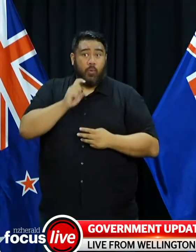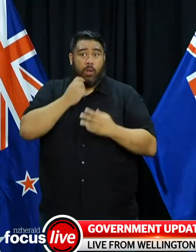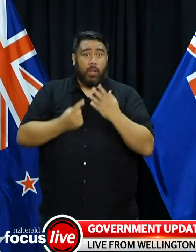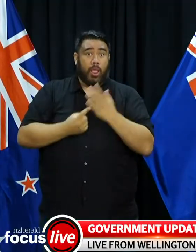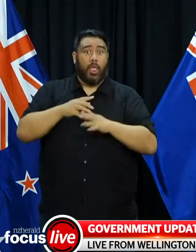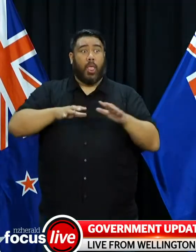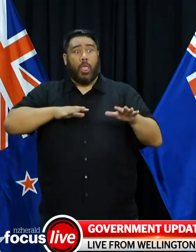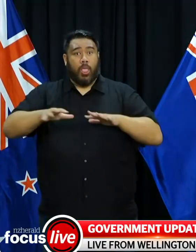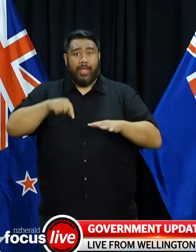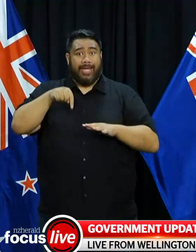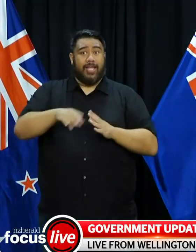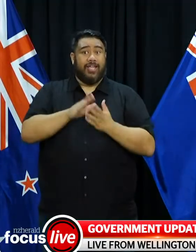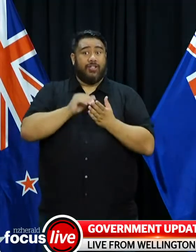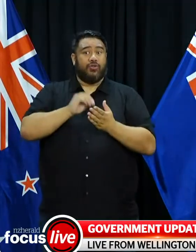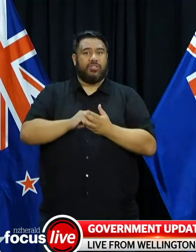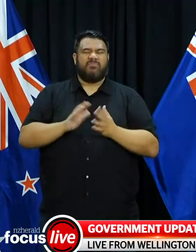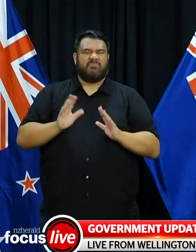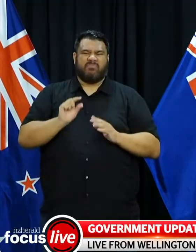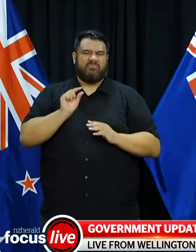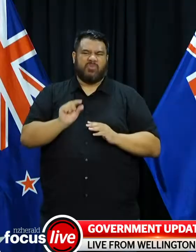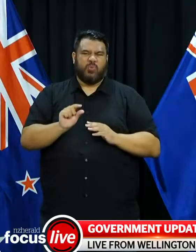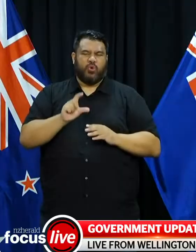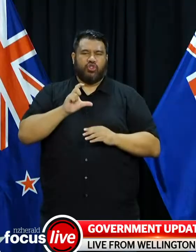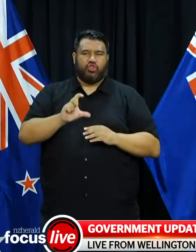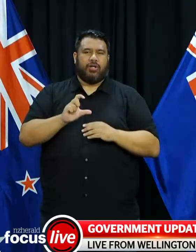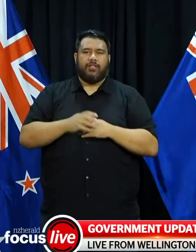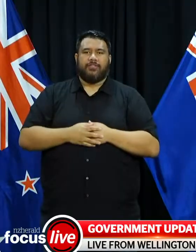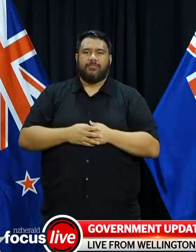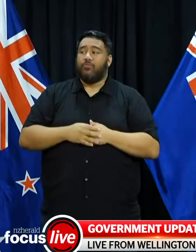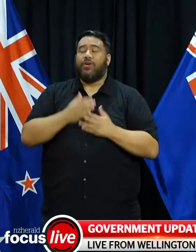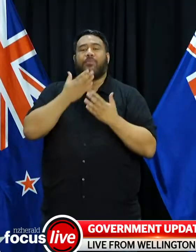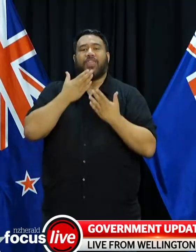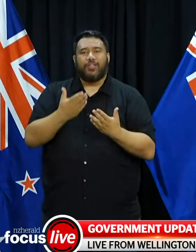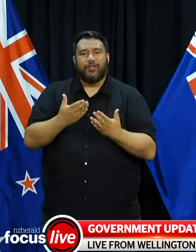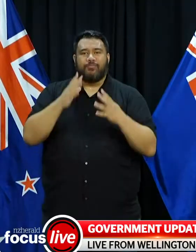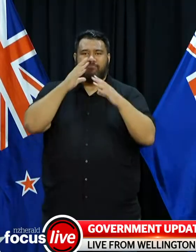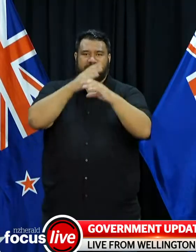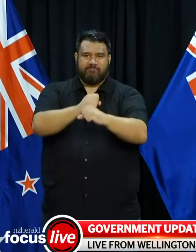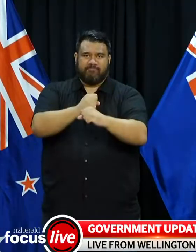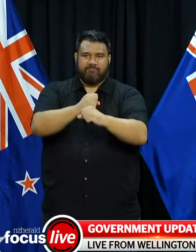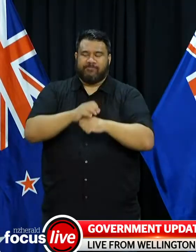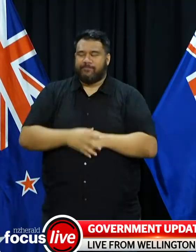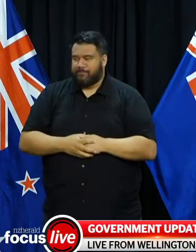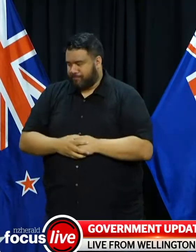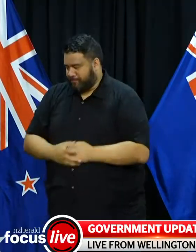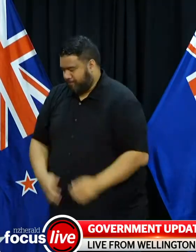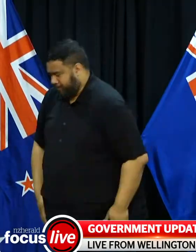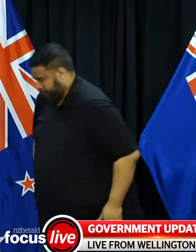compared to our overall hazard in New Zealand. Okay, thank you, team. I will wrap it up now. Cheers.